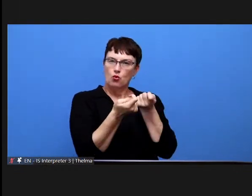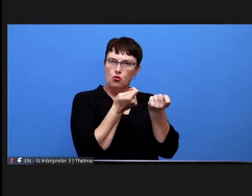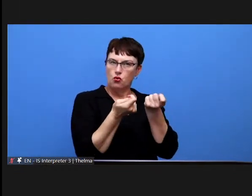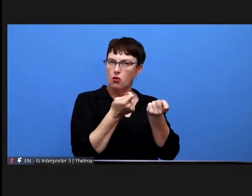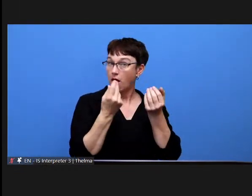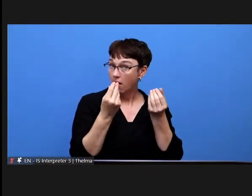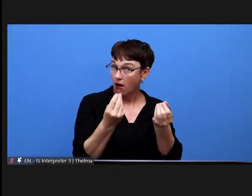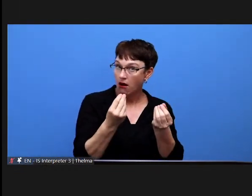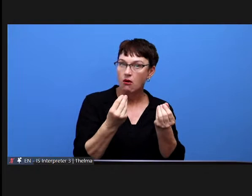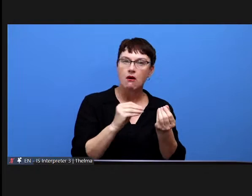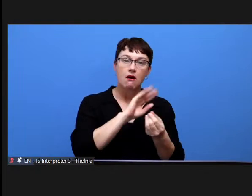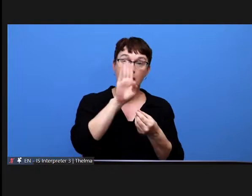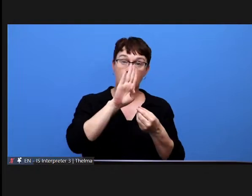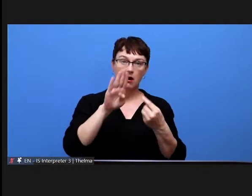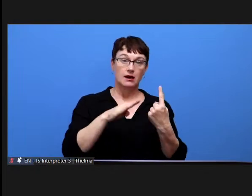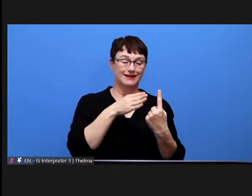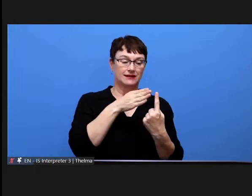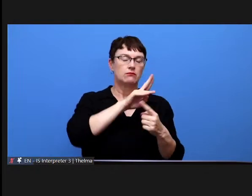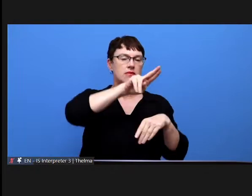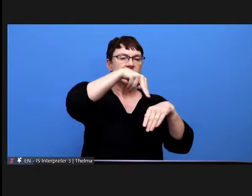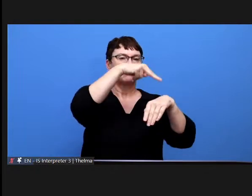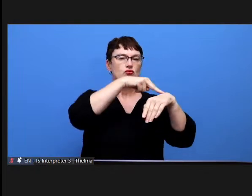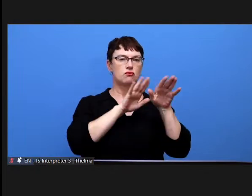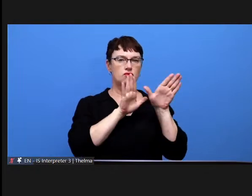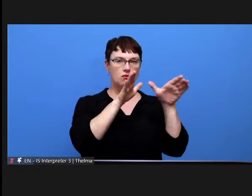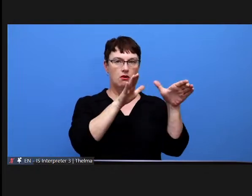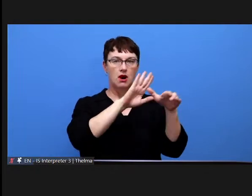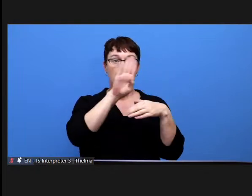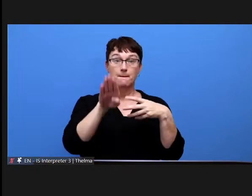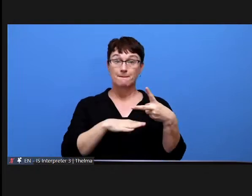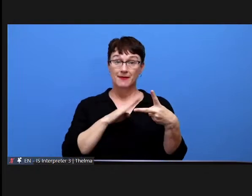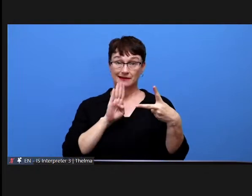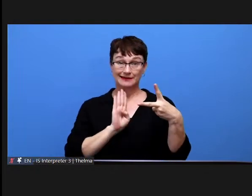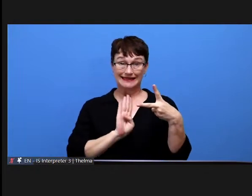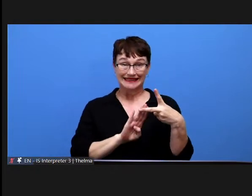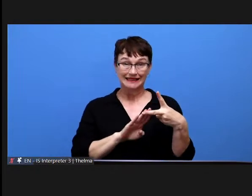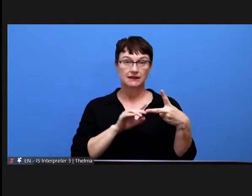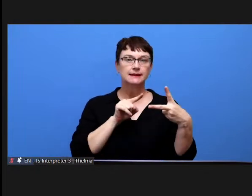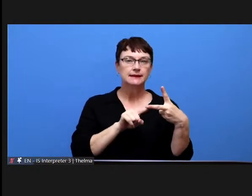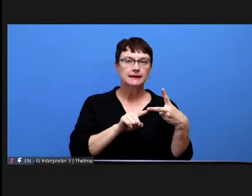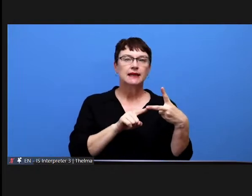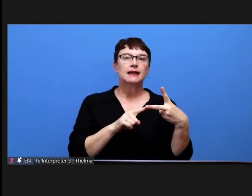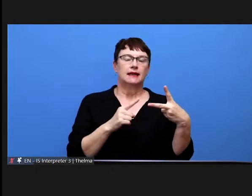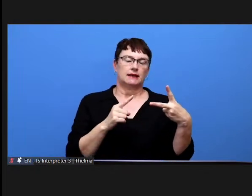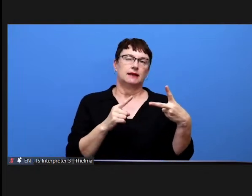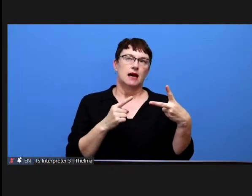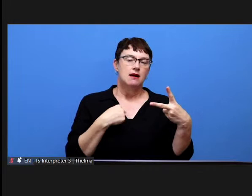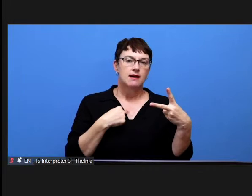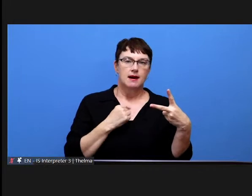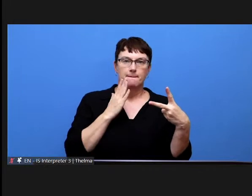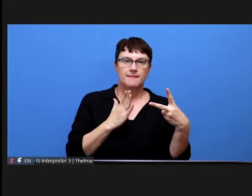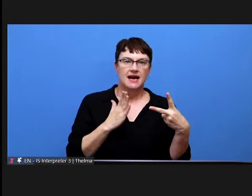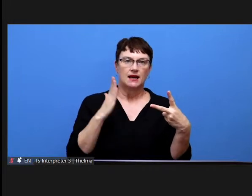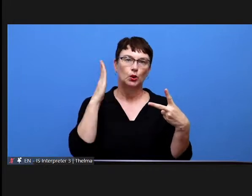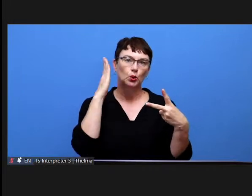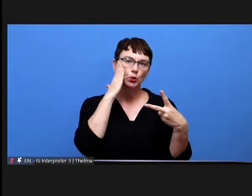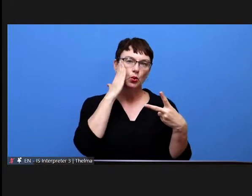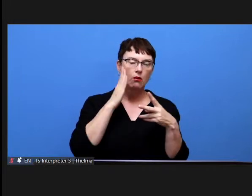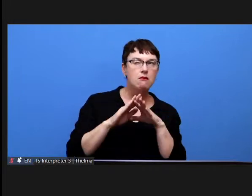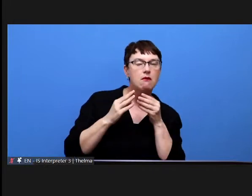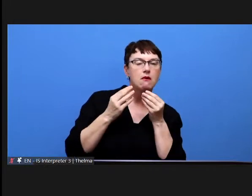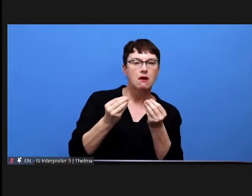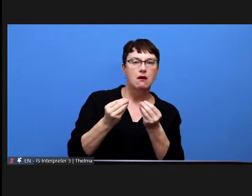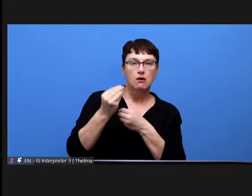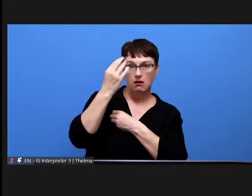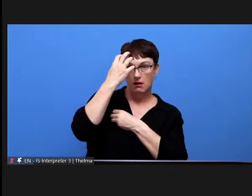the government and other actors in investing in data and information management, but also more willingness